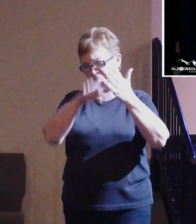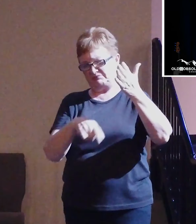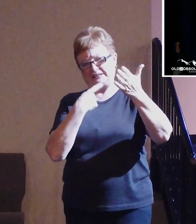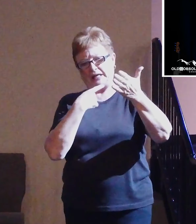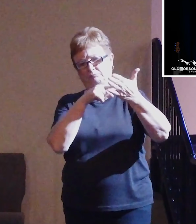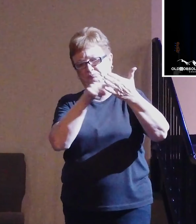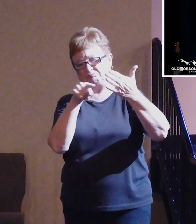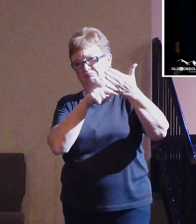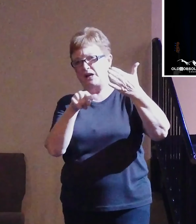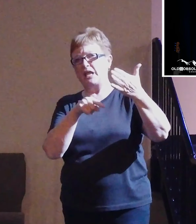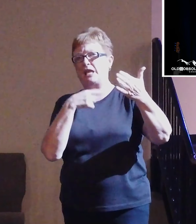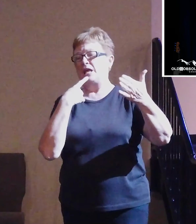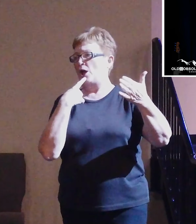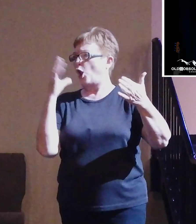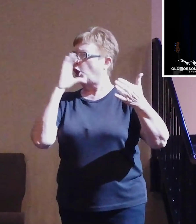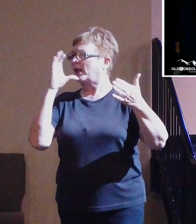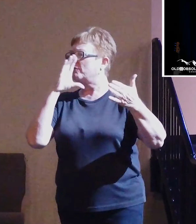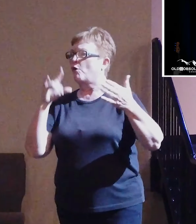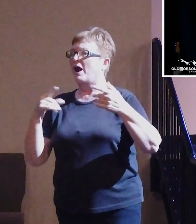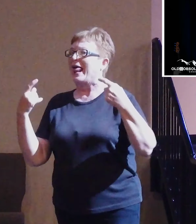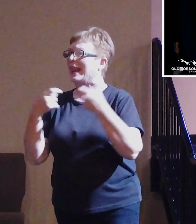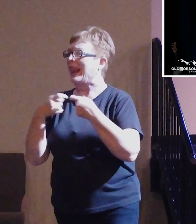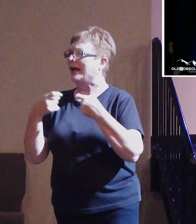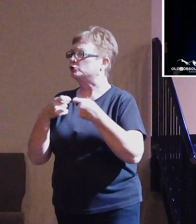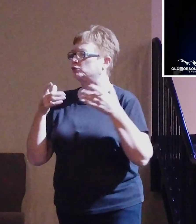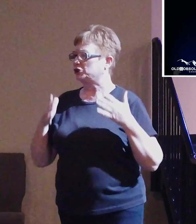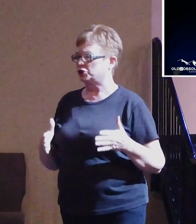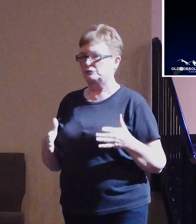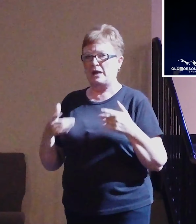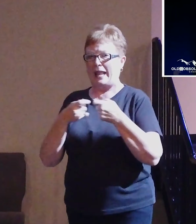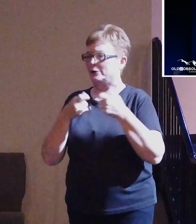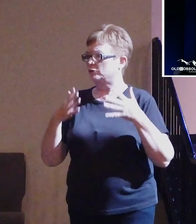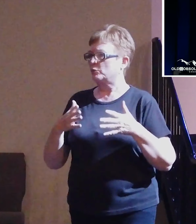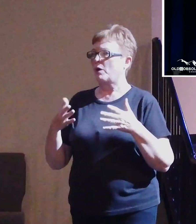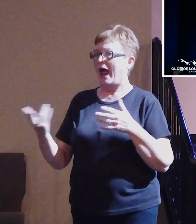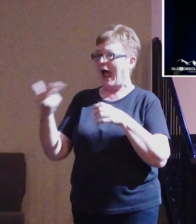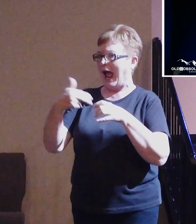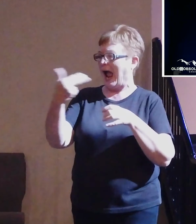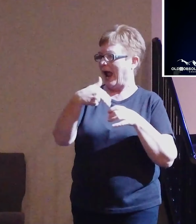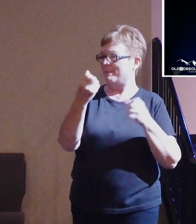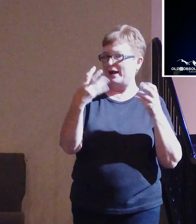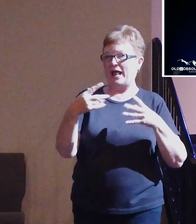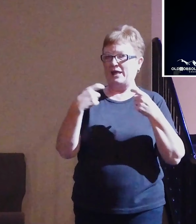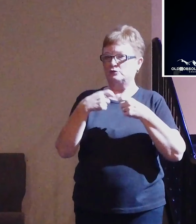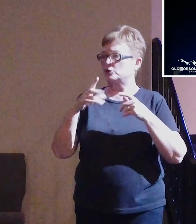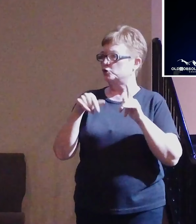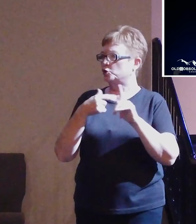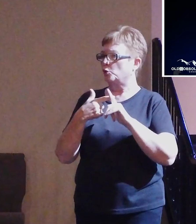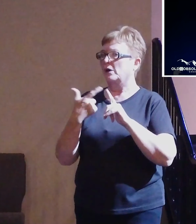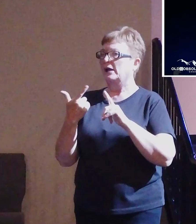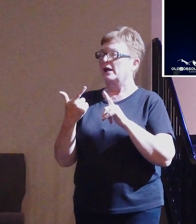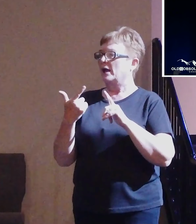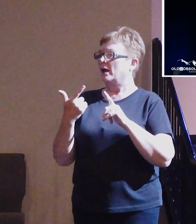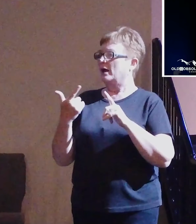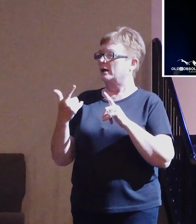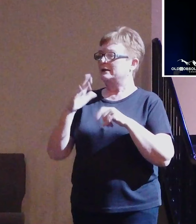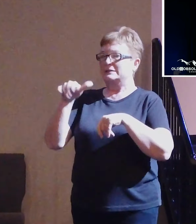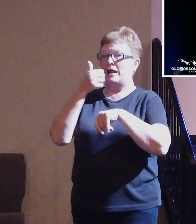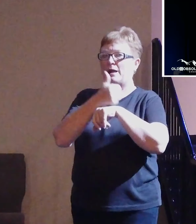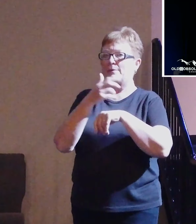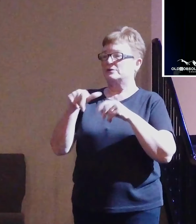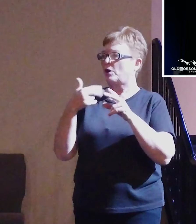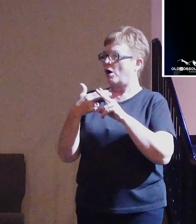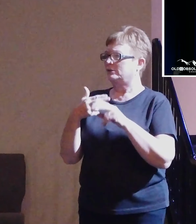for electricians. They wanted to hire a bunch of electricians to install this new product called Songtag